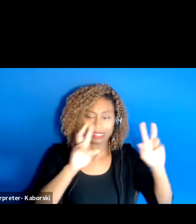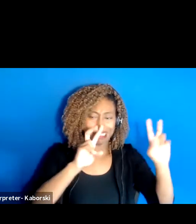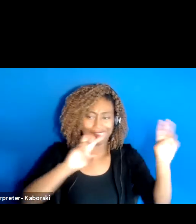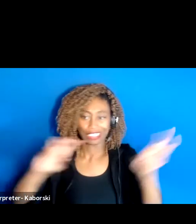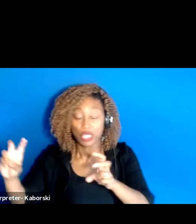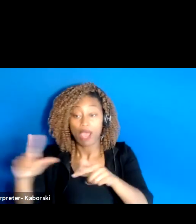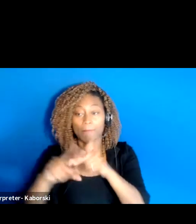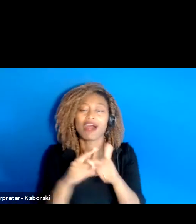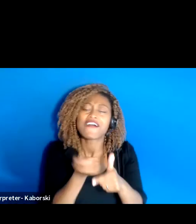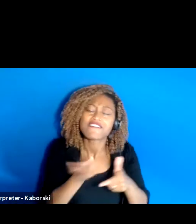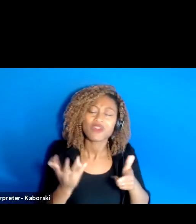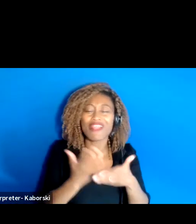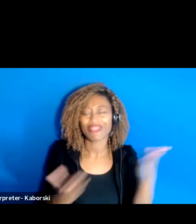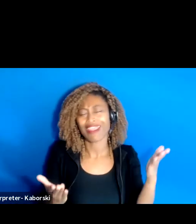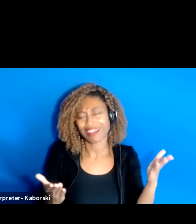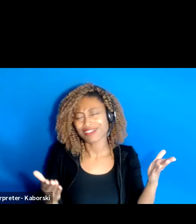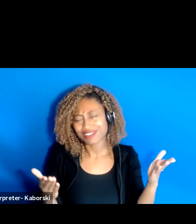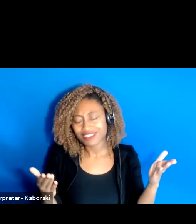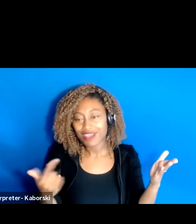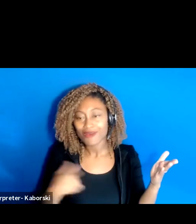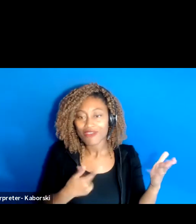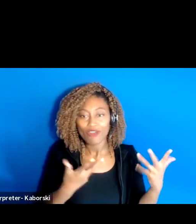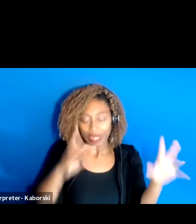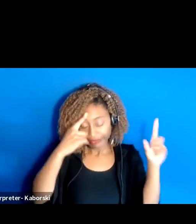a handful of things that we've all